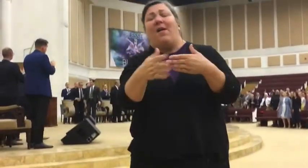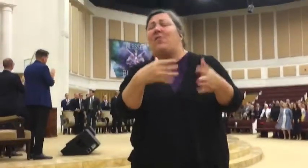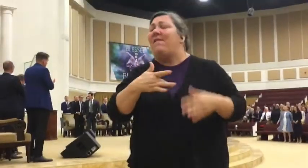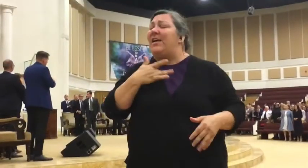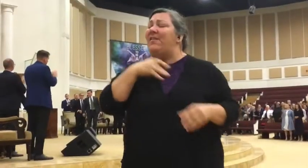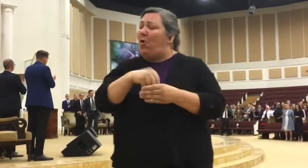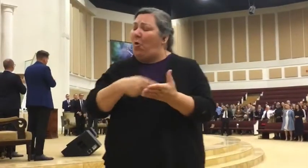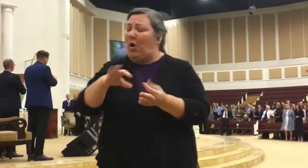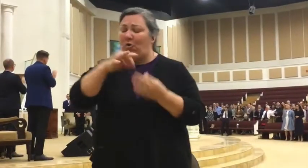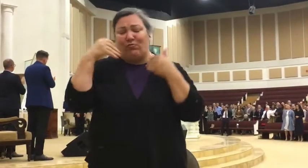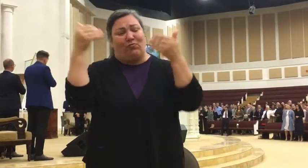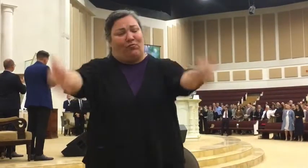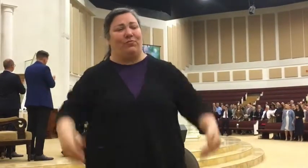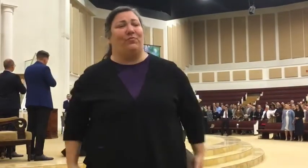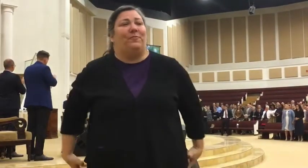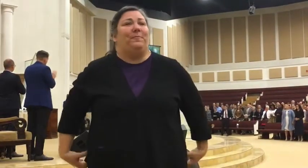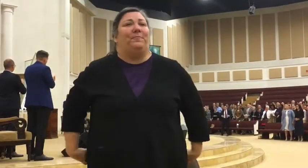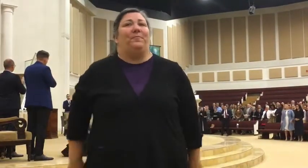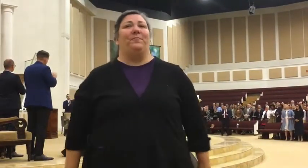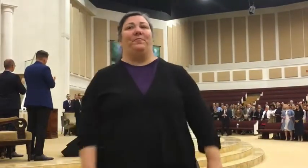Amen.